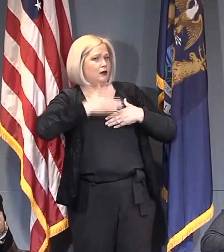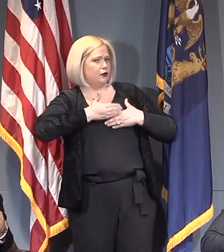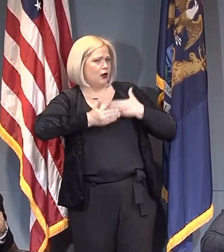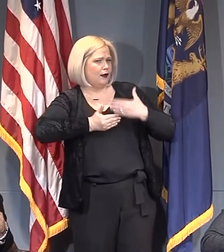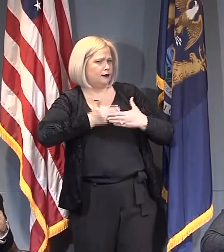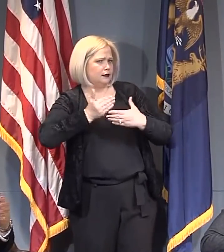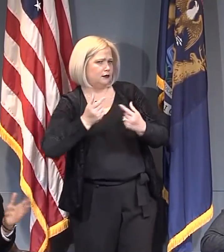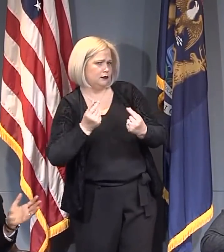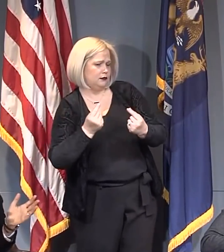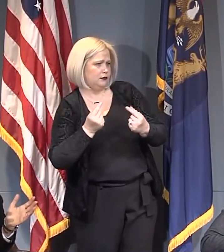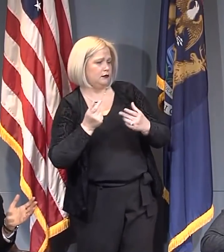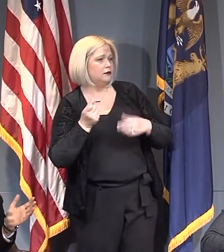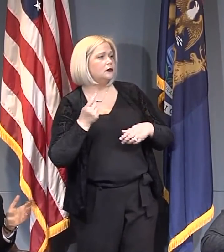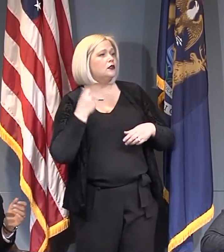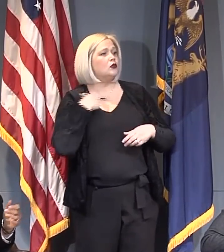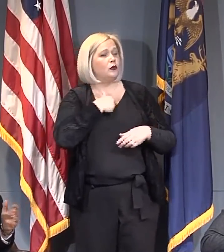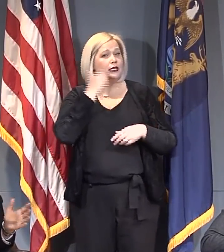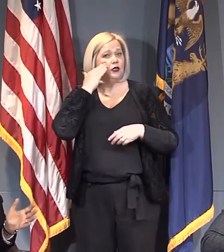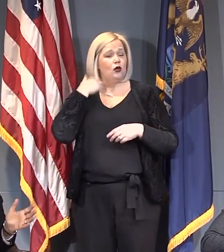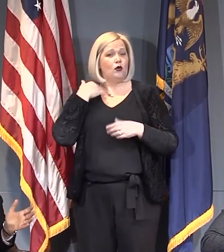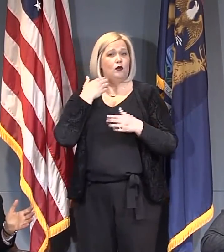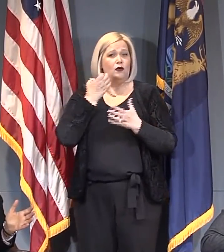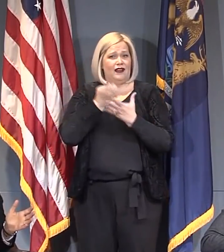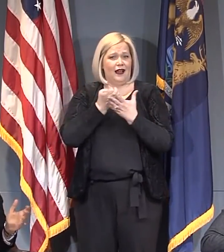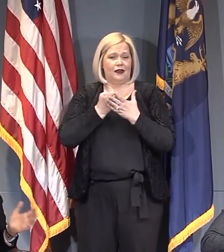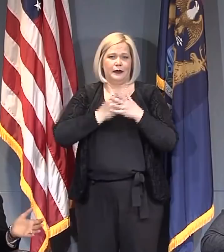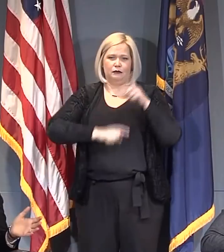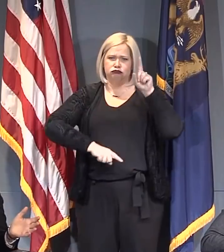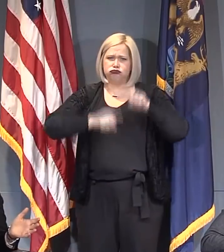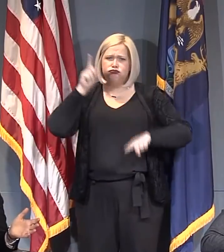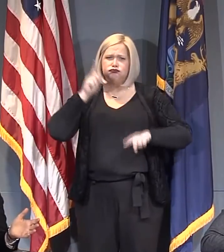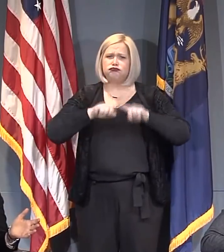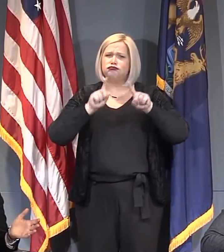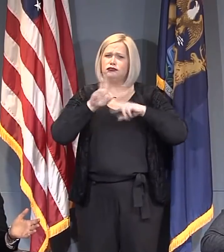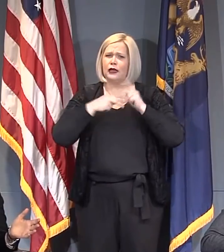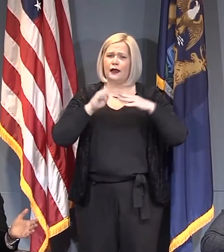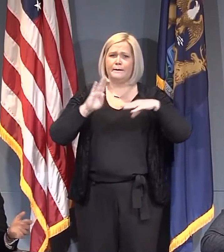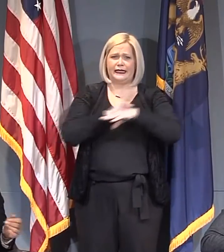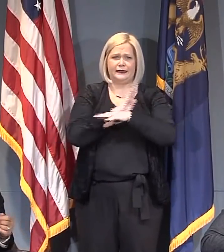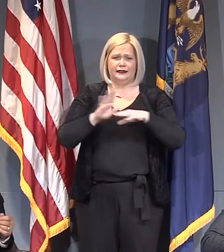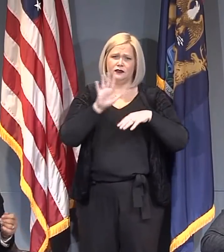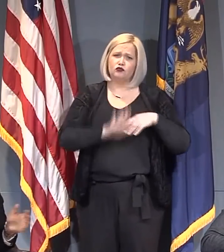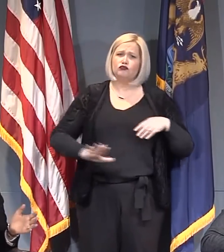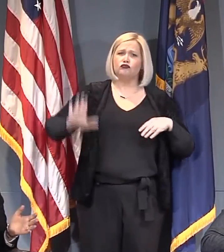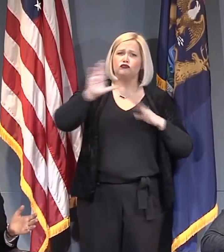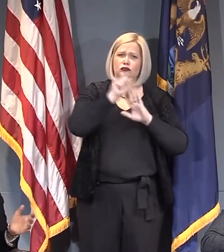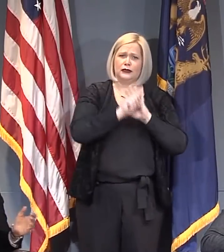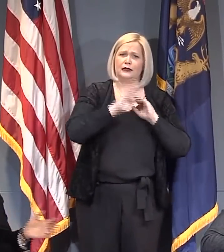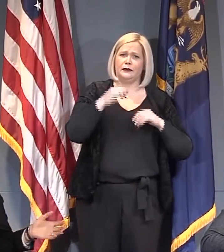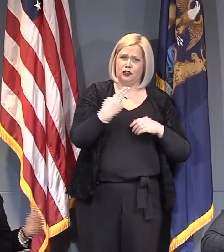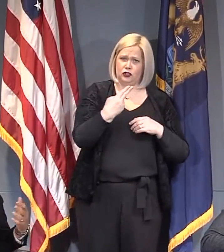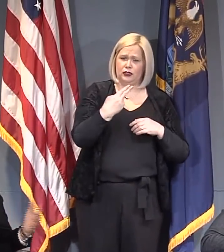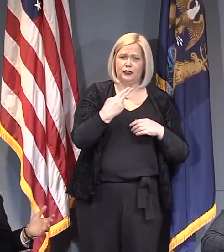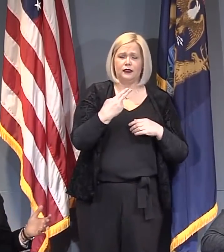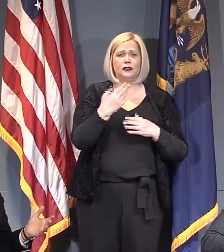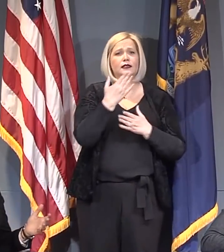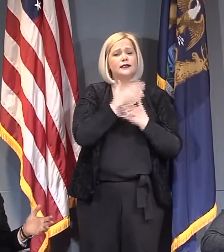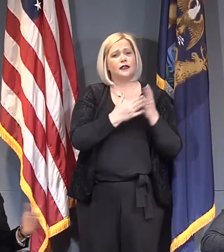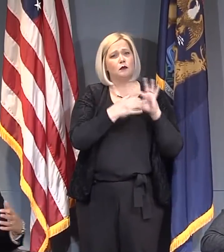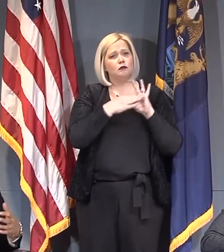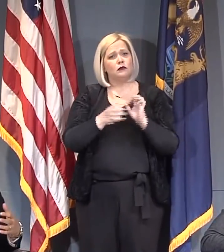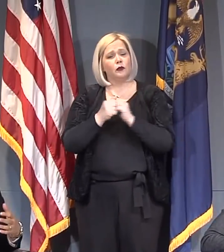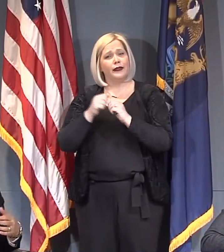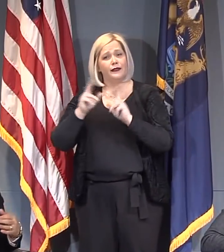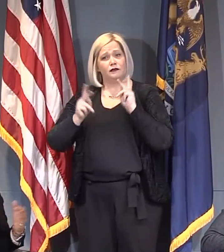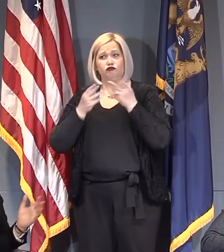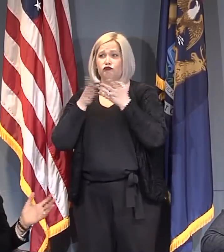that our economy has a great diversity of business activity that happens. Some intersects with the public,